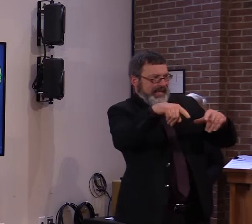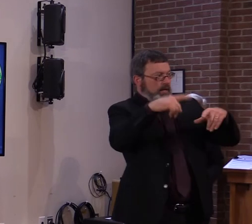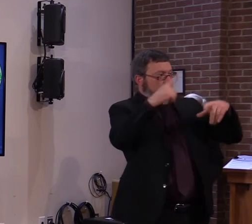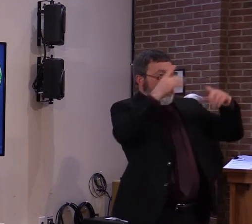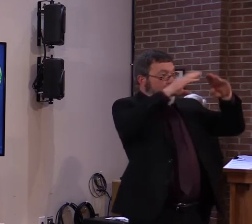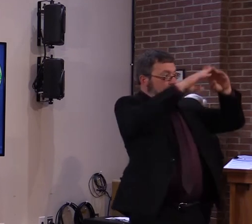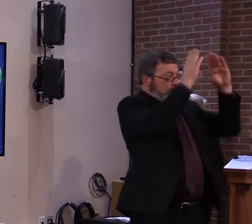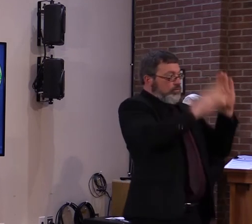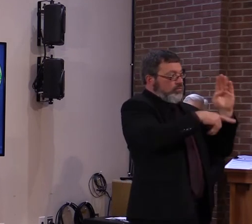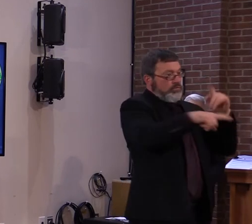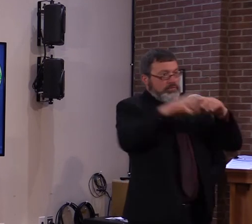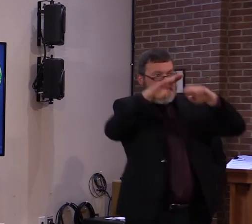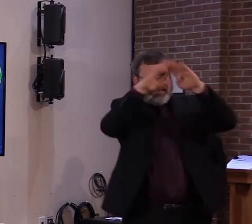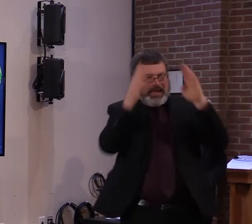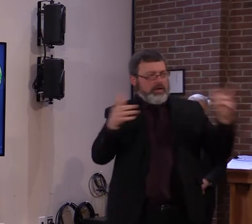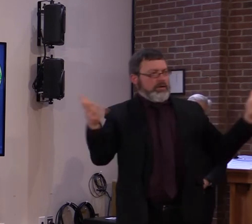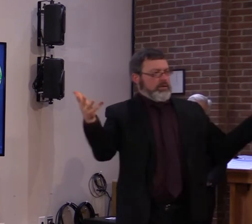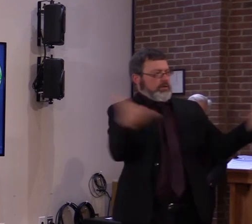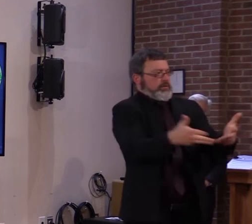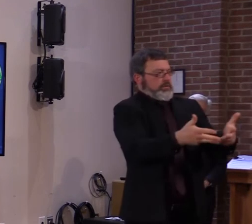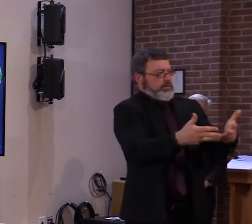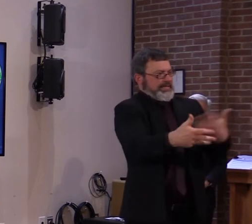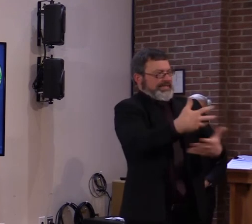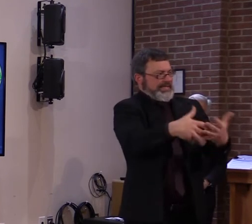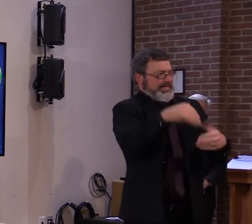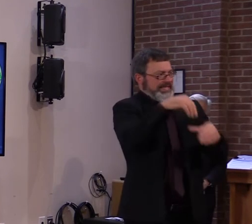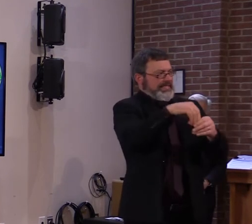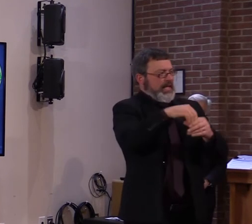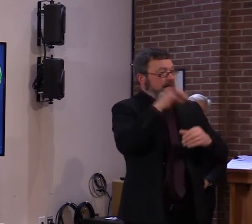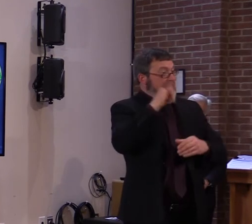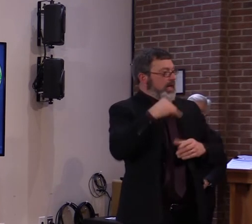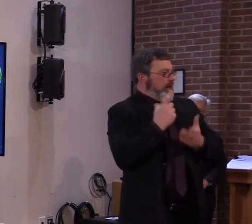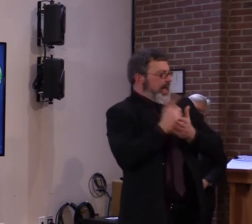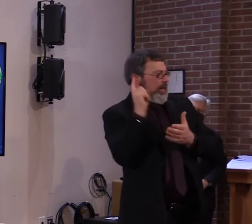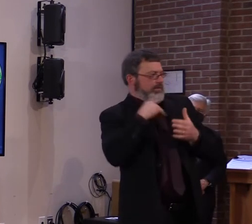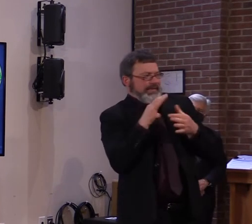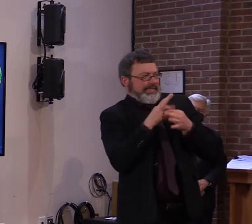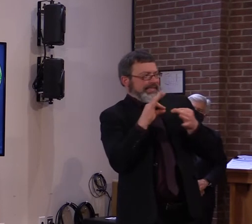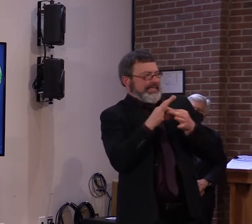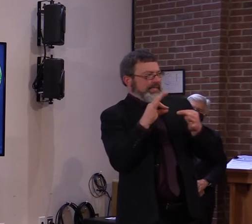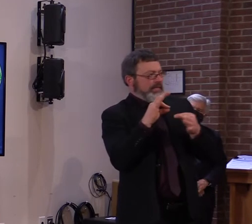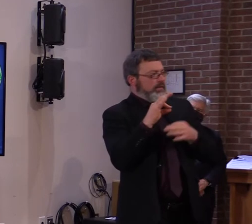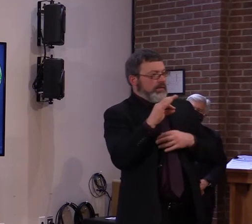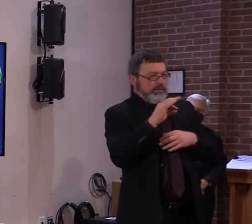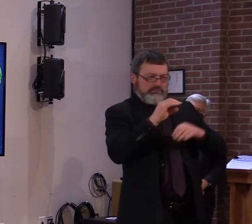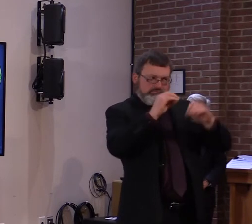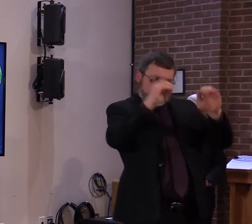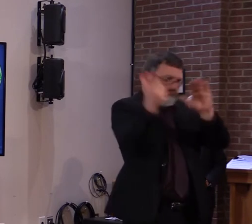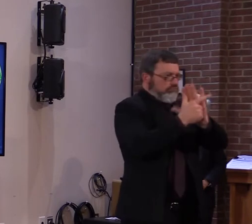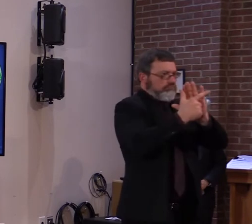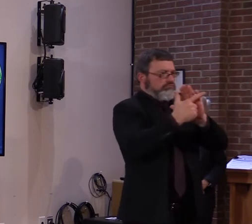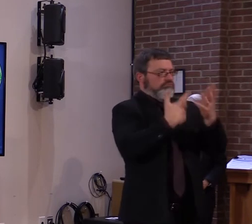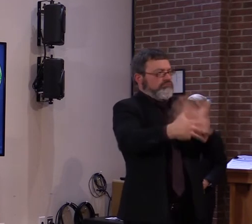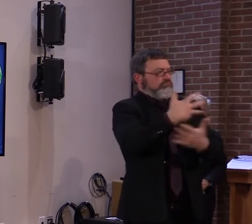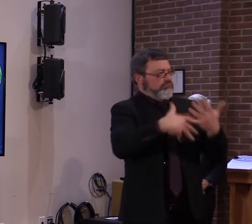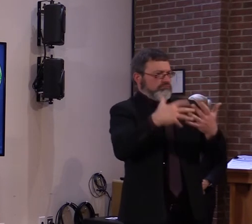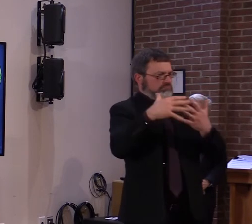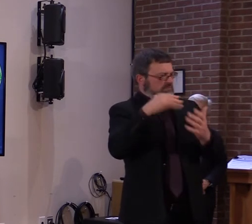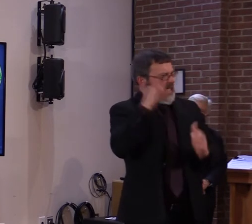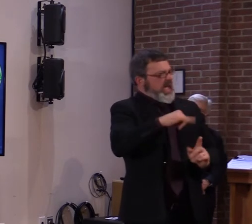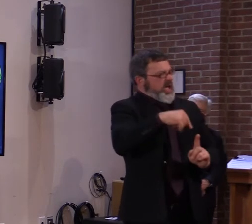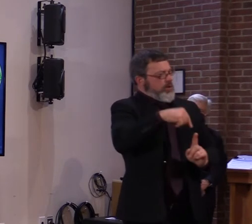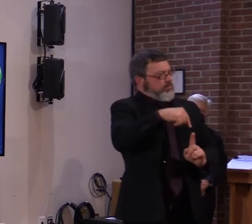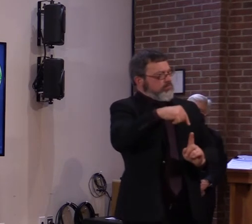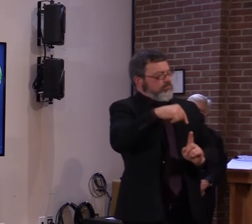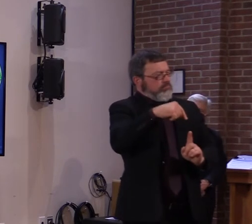had said, as you recall last week, that we didn't want any interaction whatsoever. And there was some significant